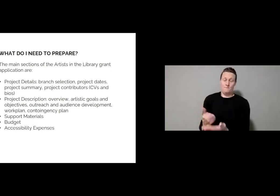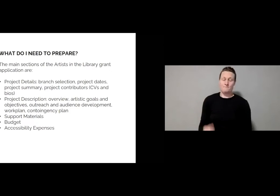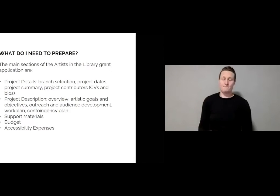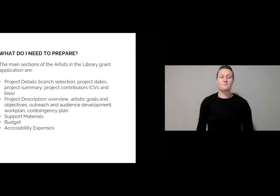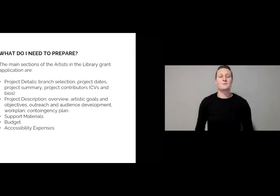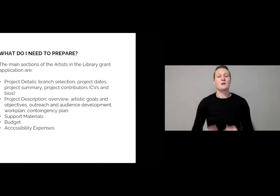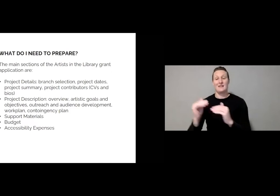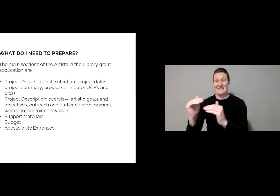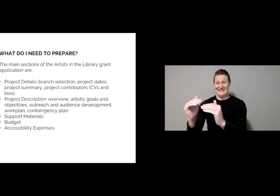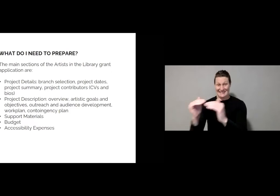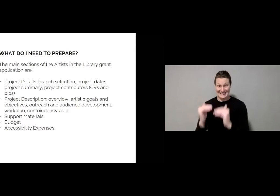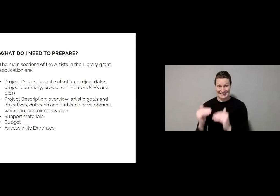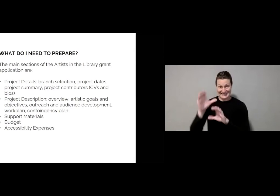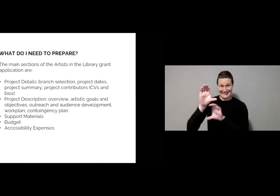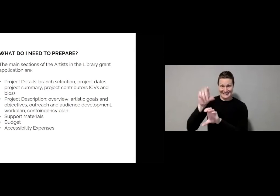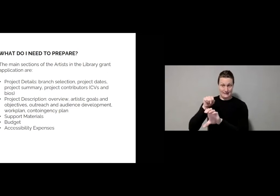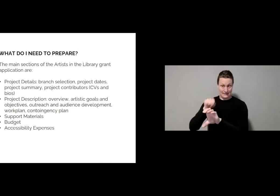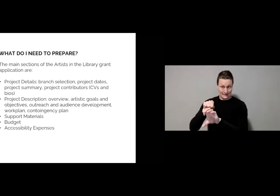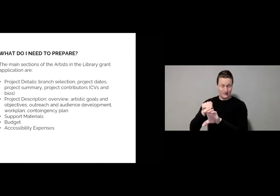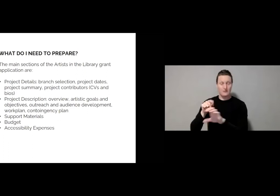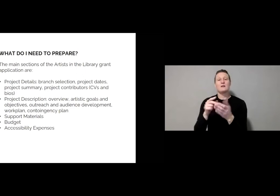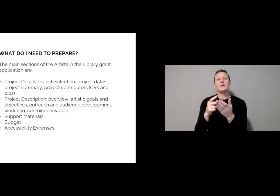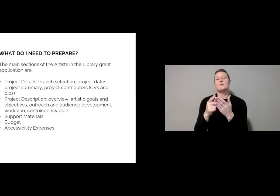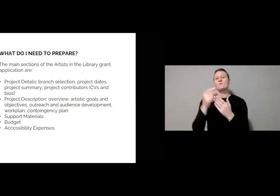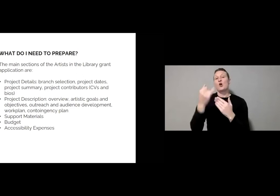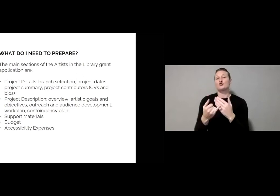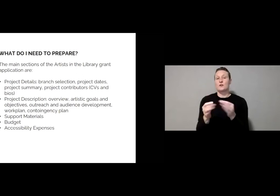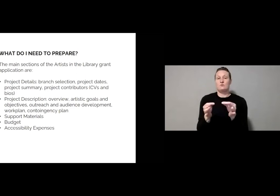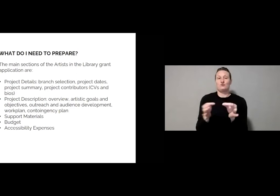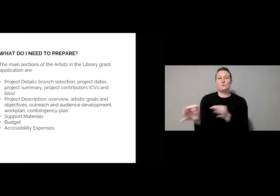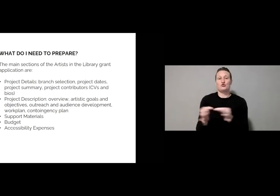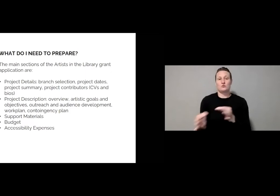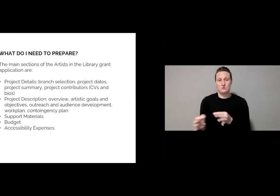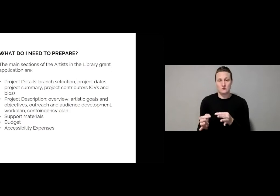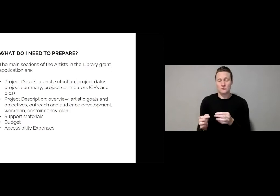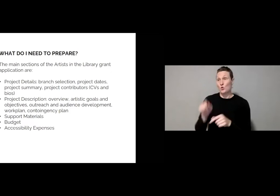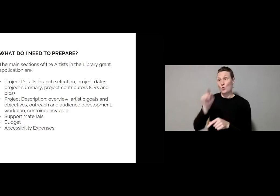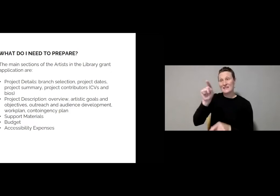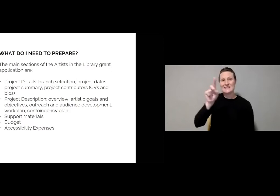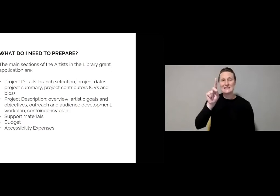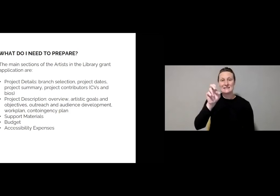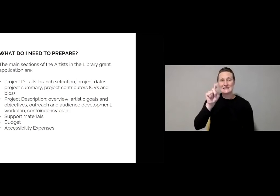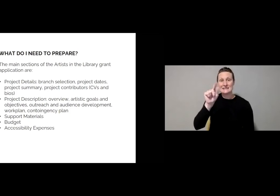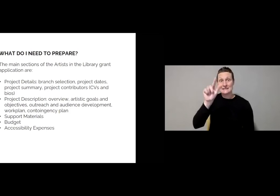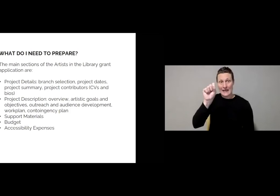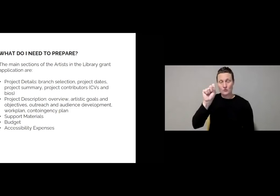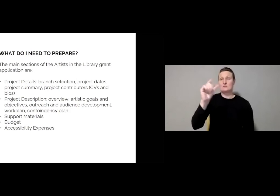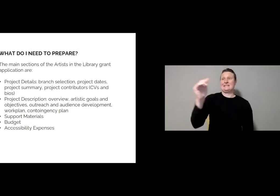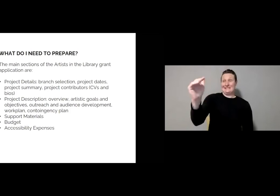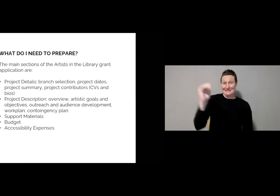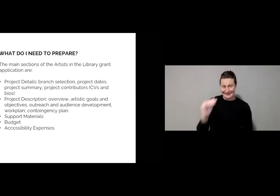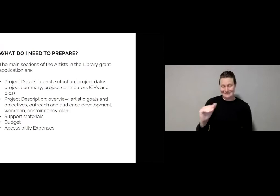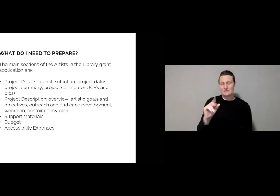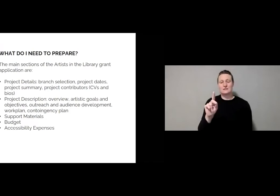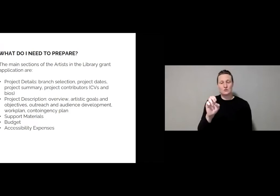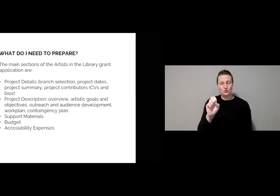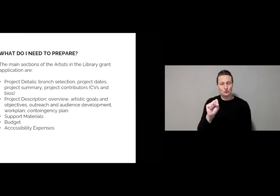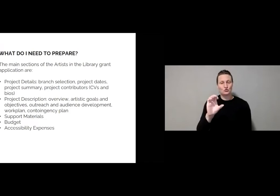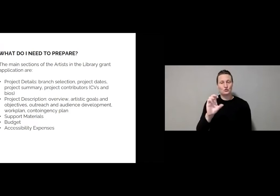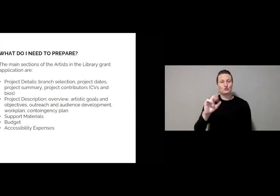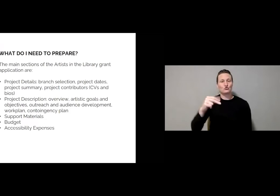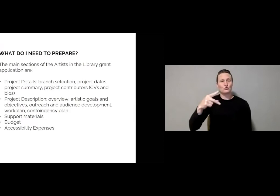project description. So this is where you're really going to talk about what you're going to be doing and how you're going to be doing it. So this is where you get to write